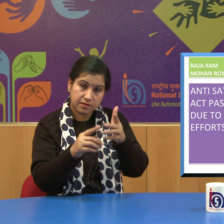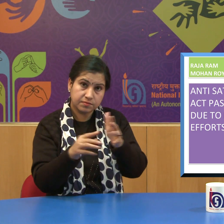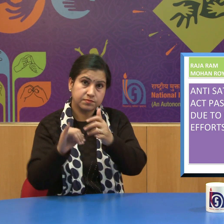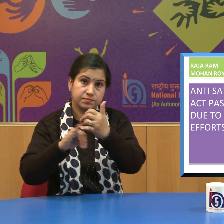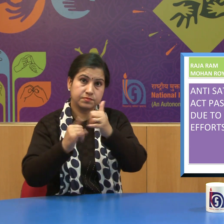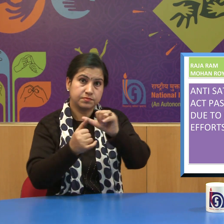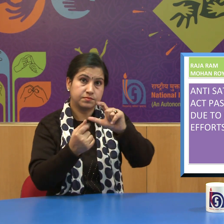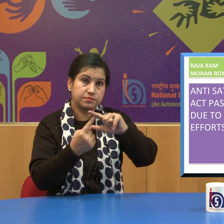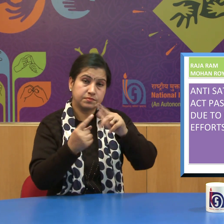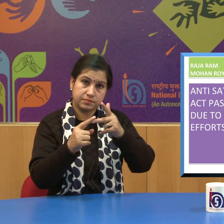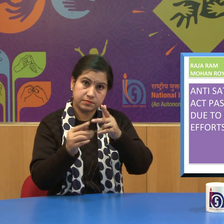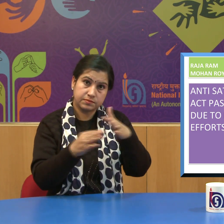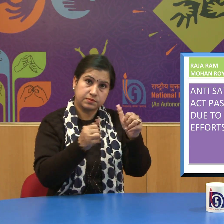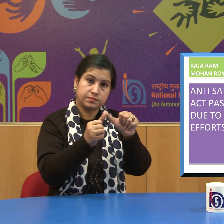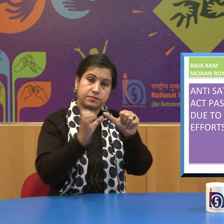was passed in the year